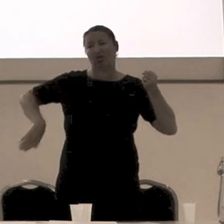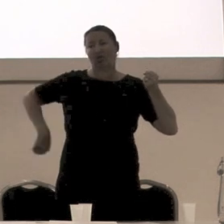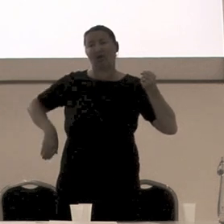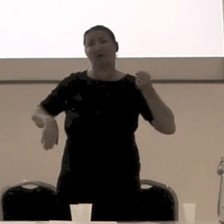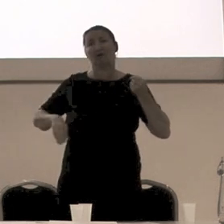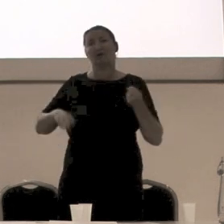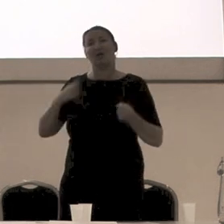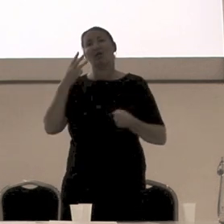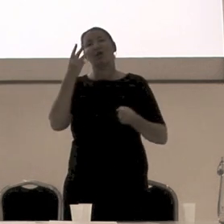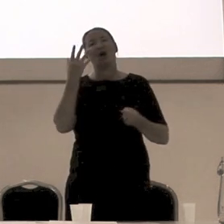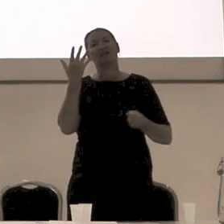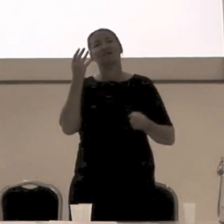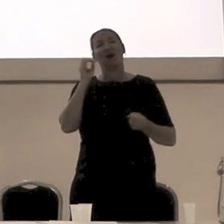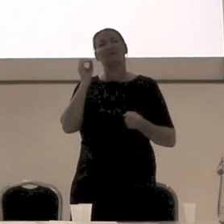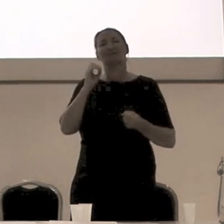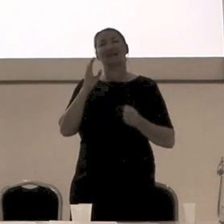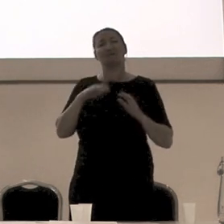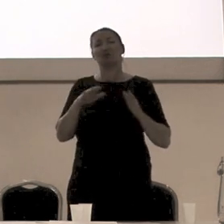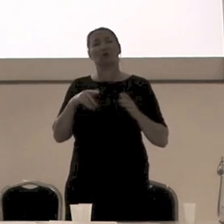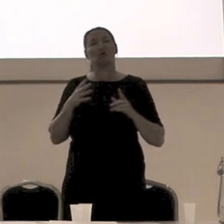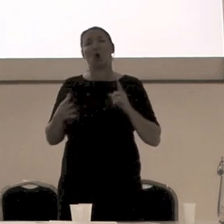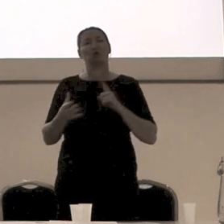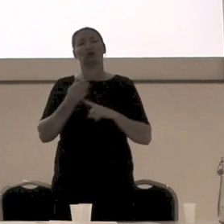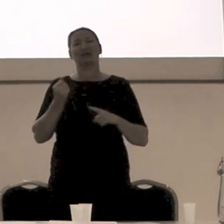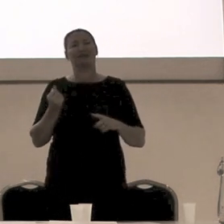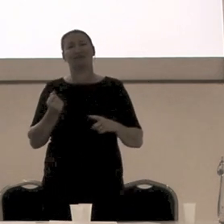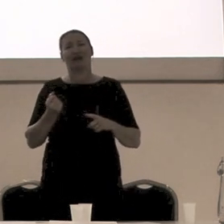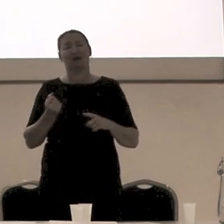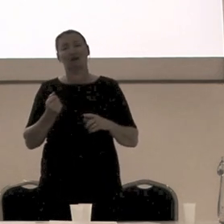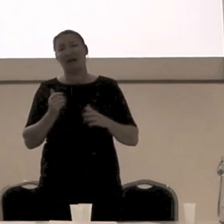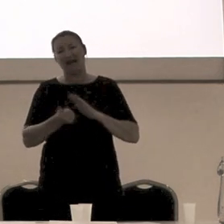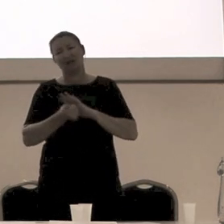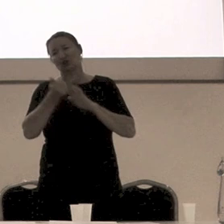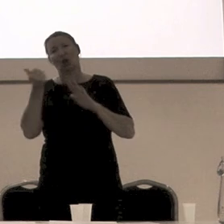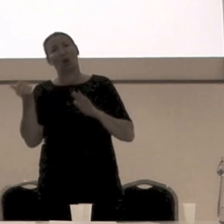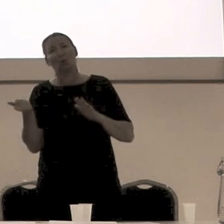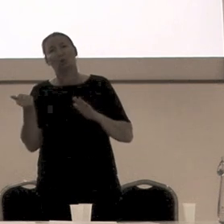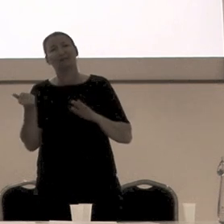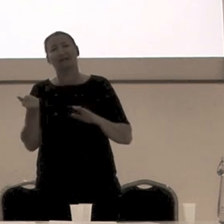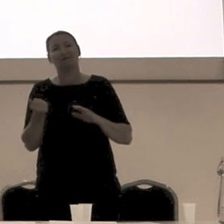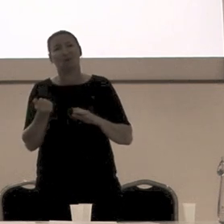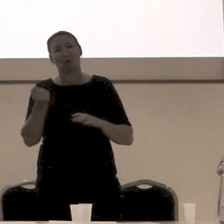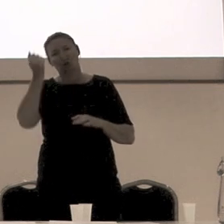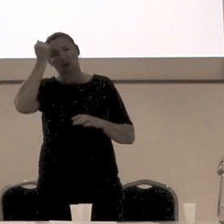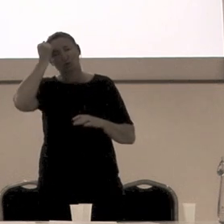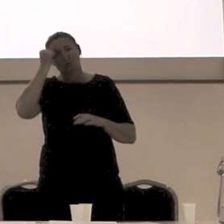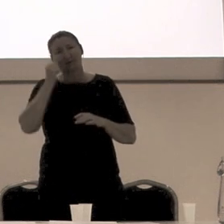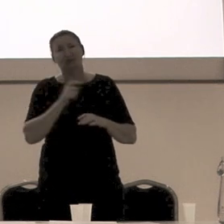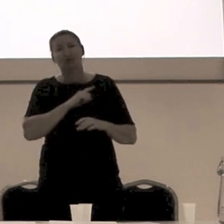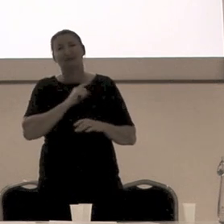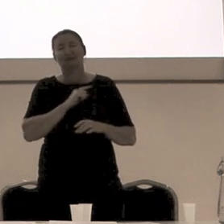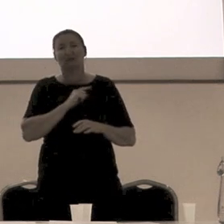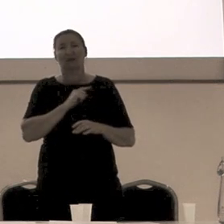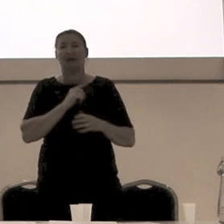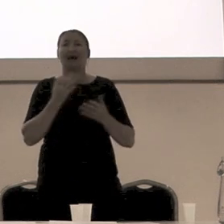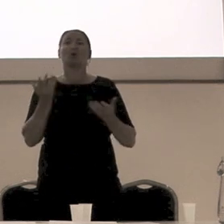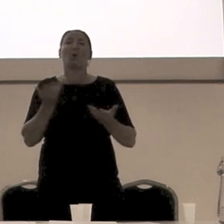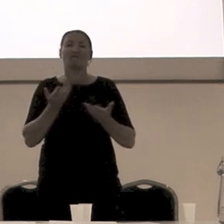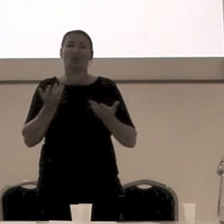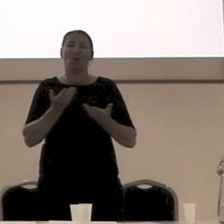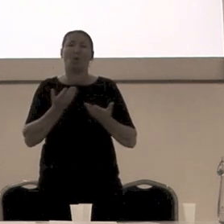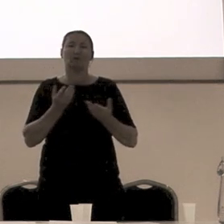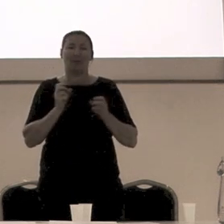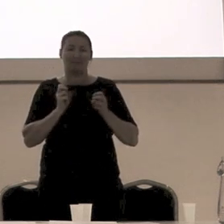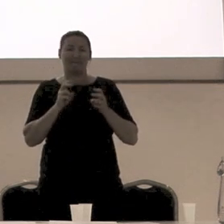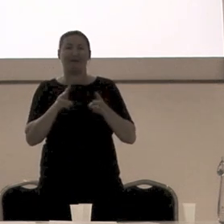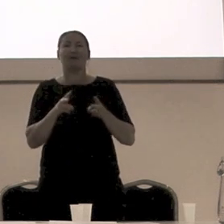of kids not really achieving anything, many being excluded for the most ridiculous things. And of course, the method